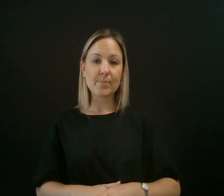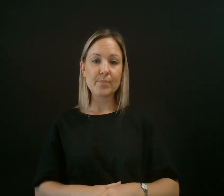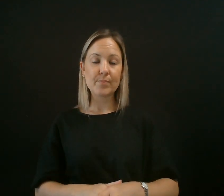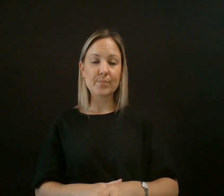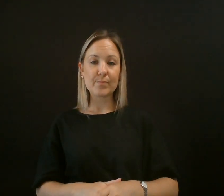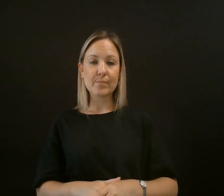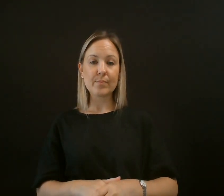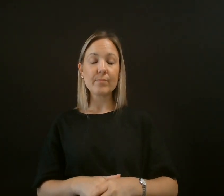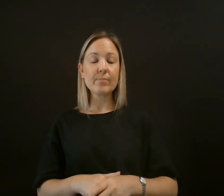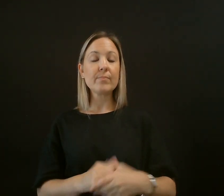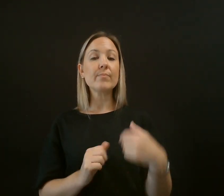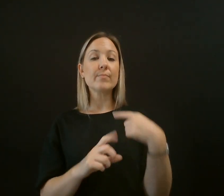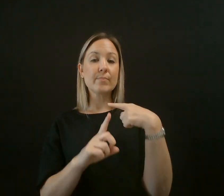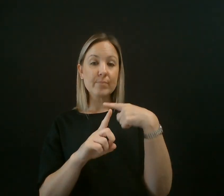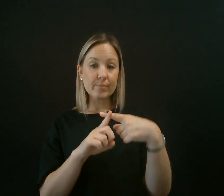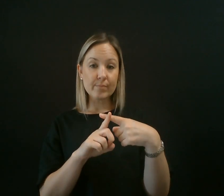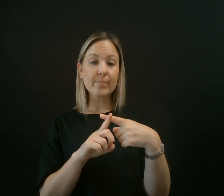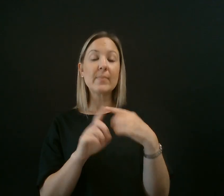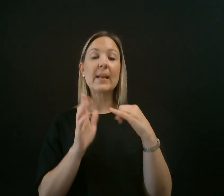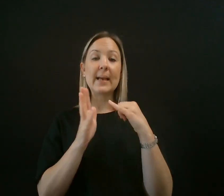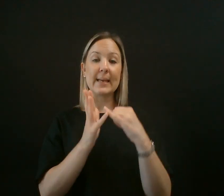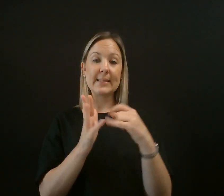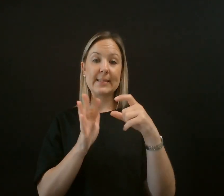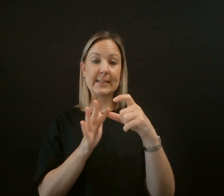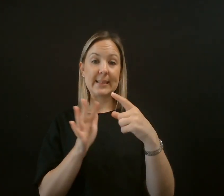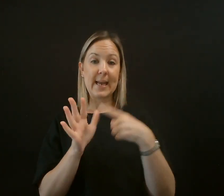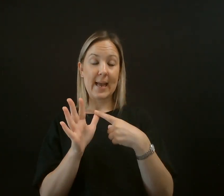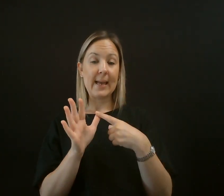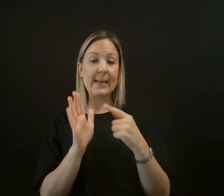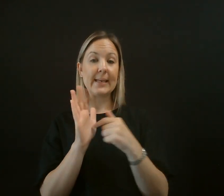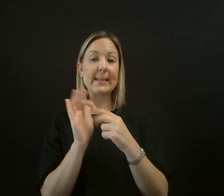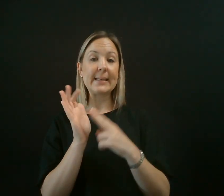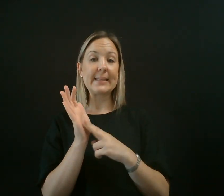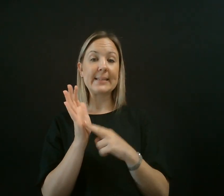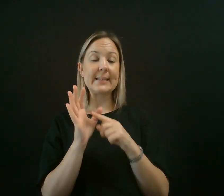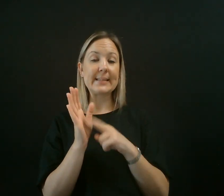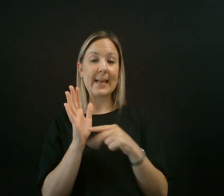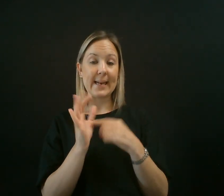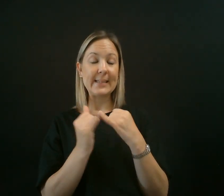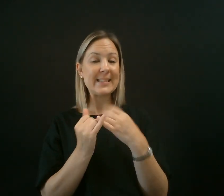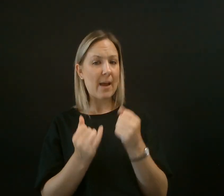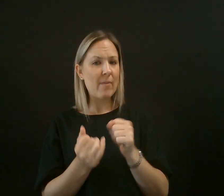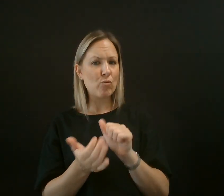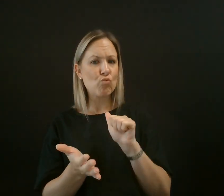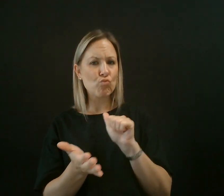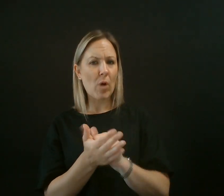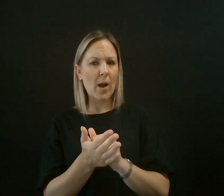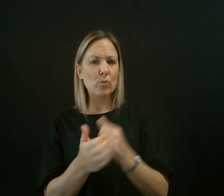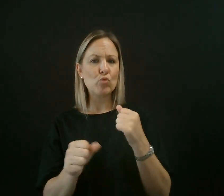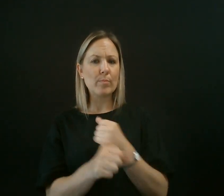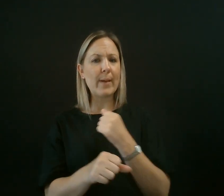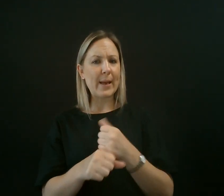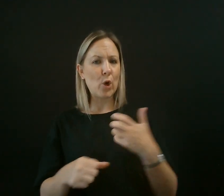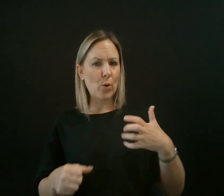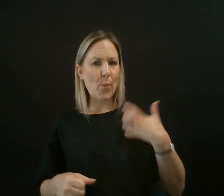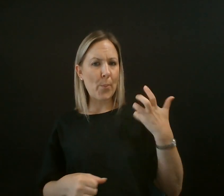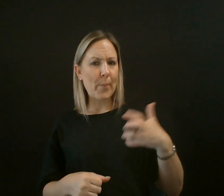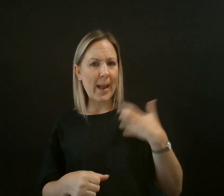In addition, SDA tenants have the right to make a complaint about the services they receive to Able